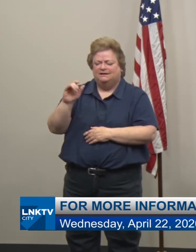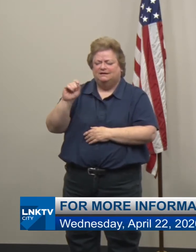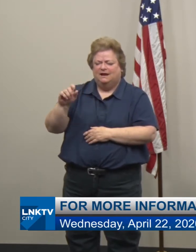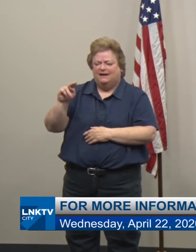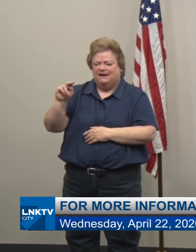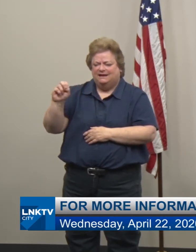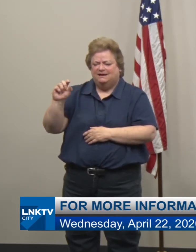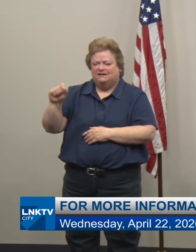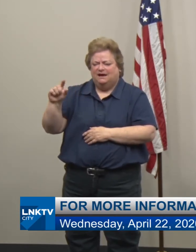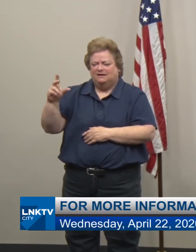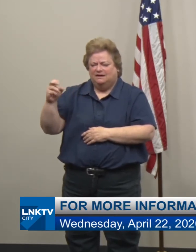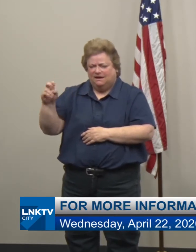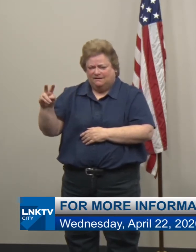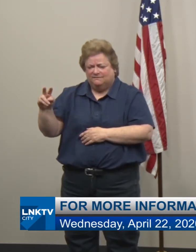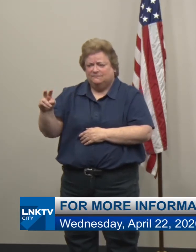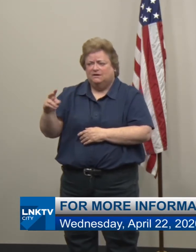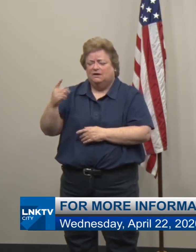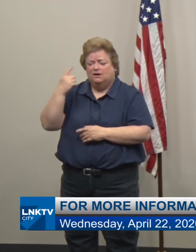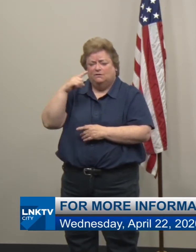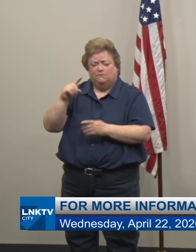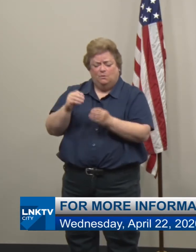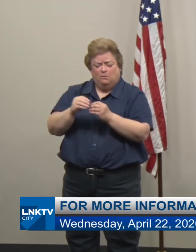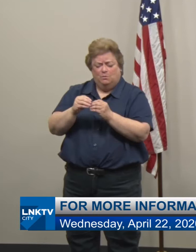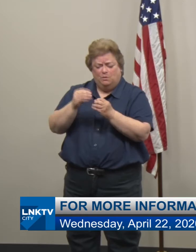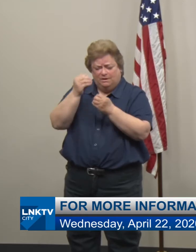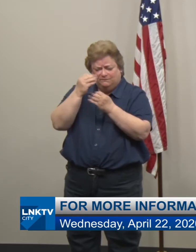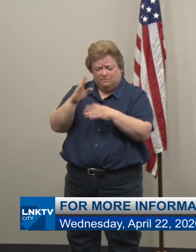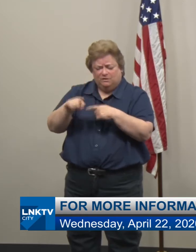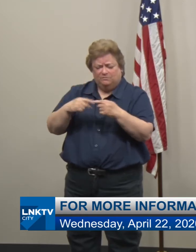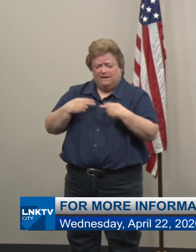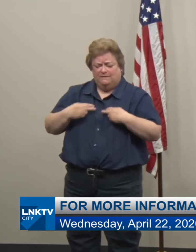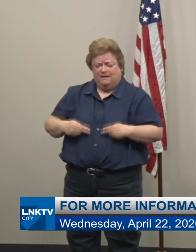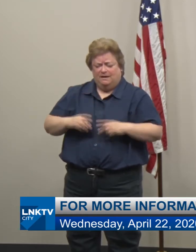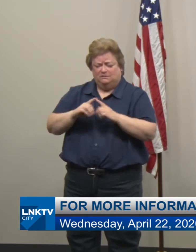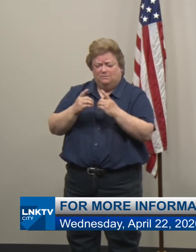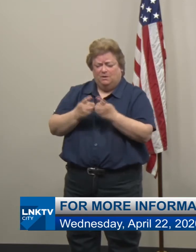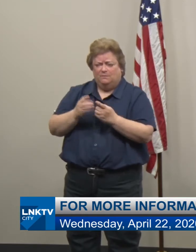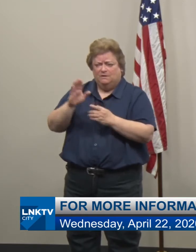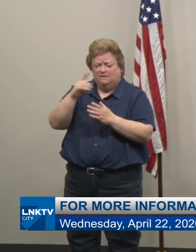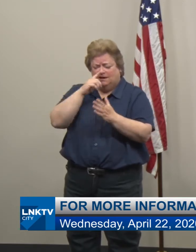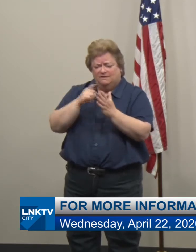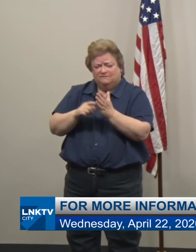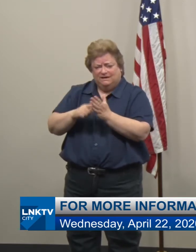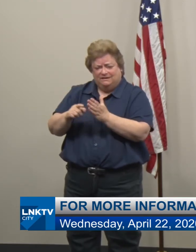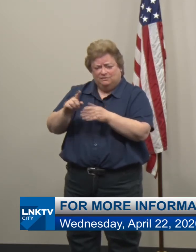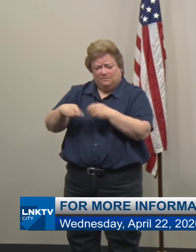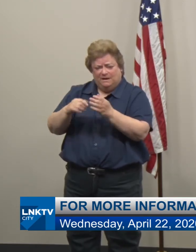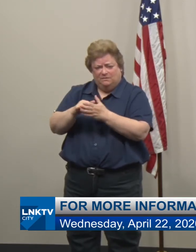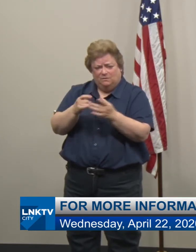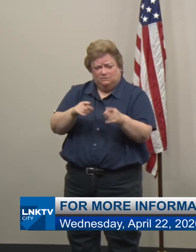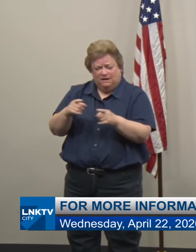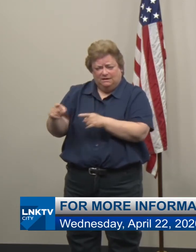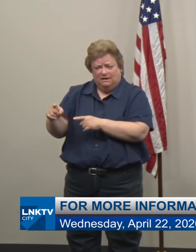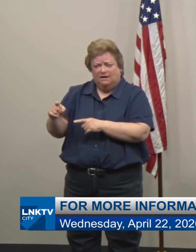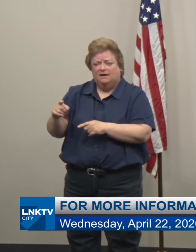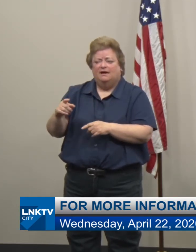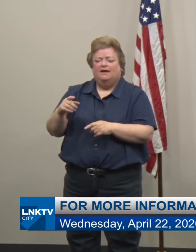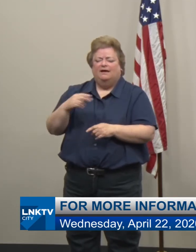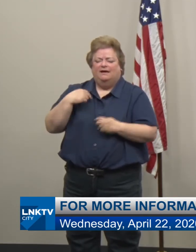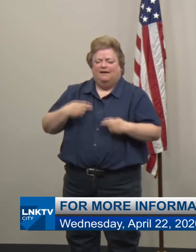covid19.lincoln.ne.gov. Here to provide more information about the health department's investigations of these cases is Health Director Pat